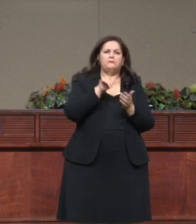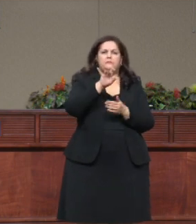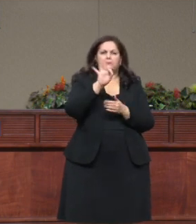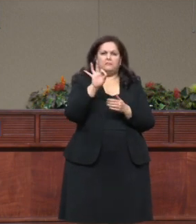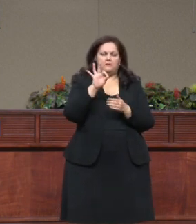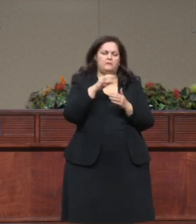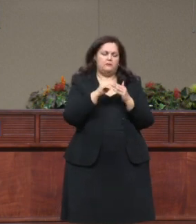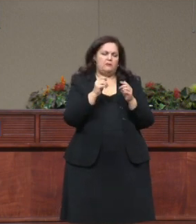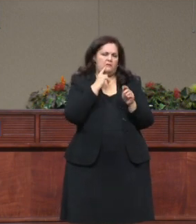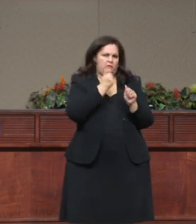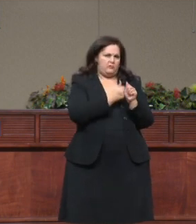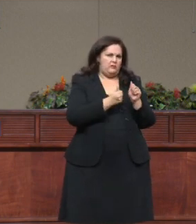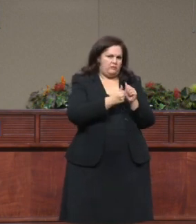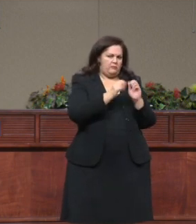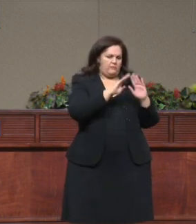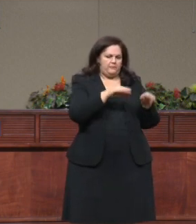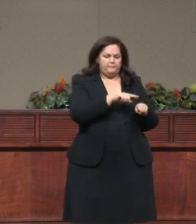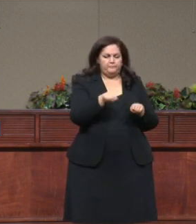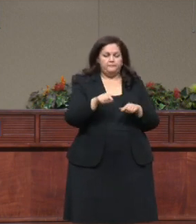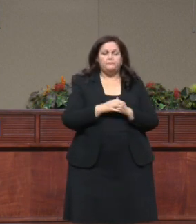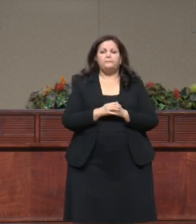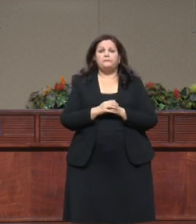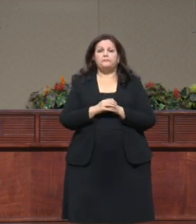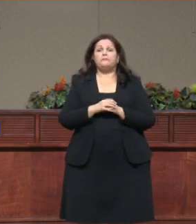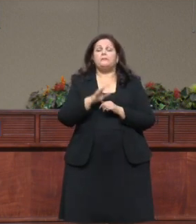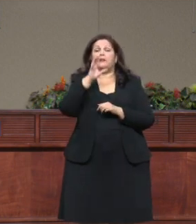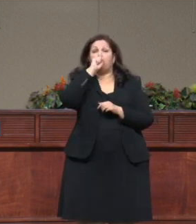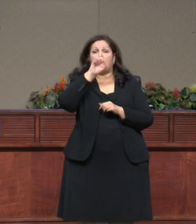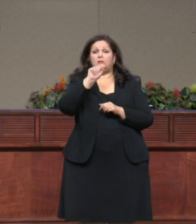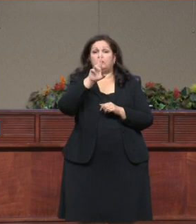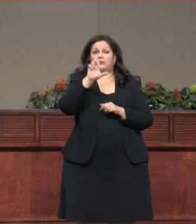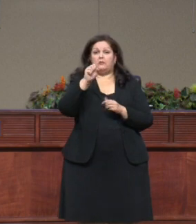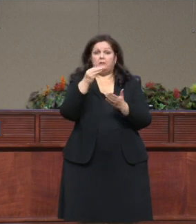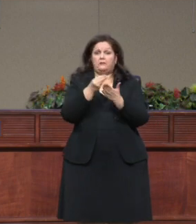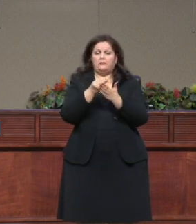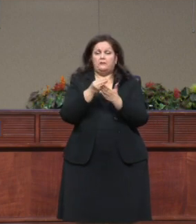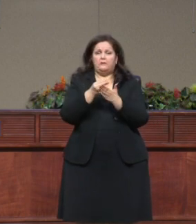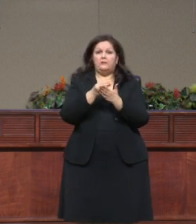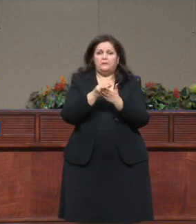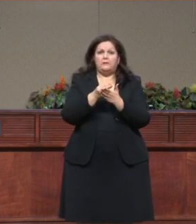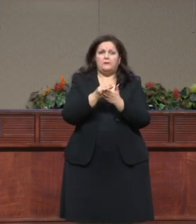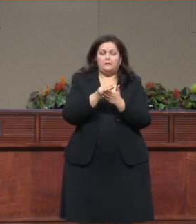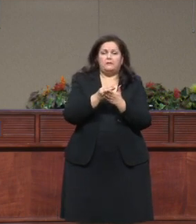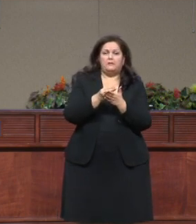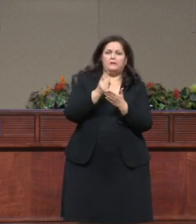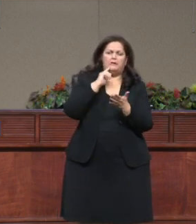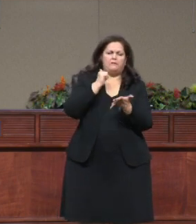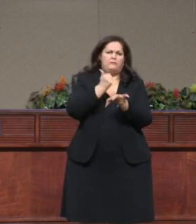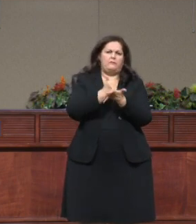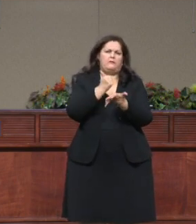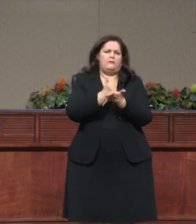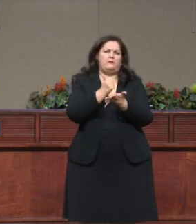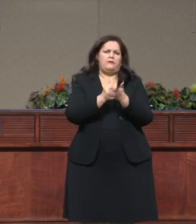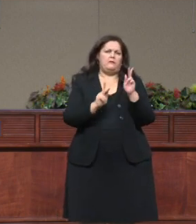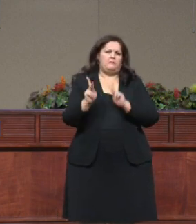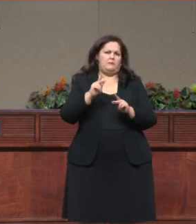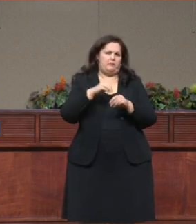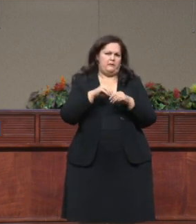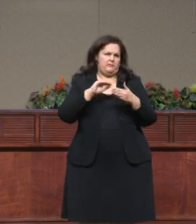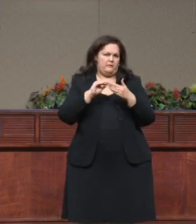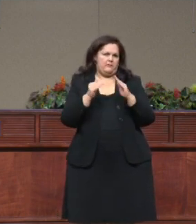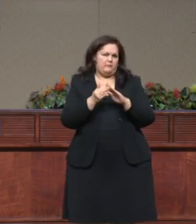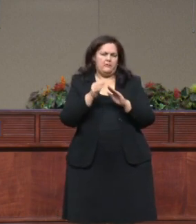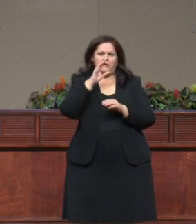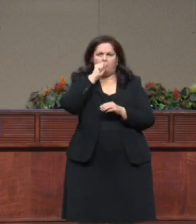household. Besides our Orange Cares Act money, which goes to assist those within our community, Orange